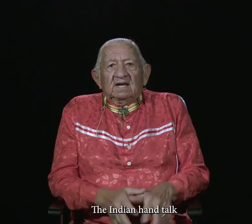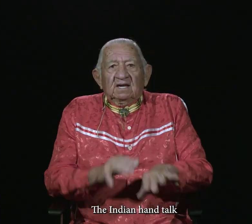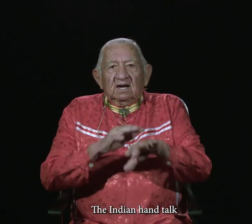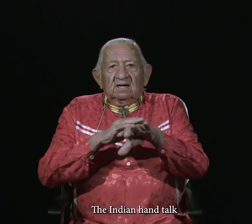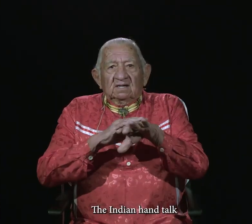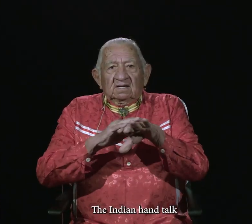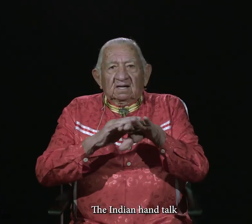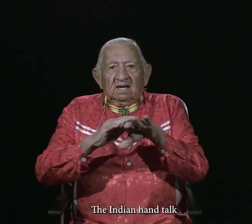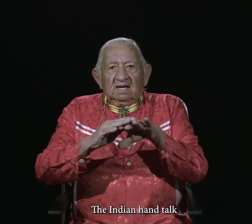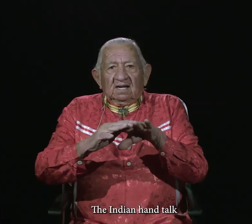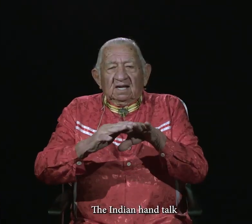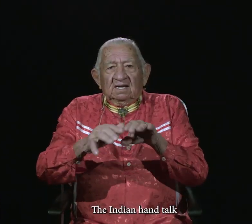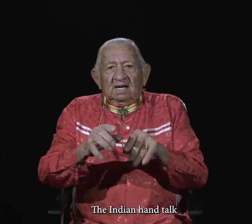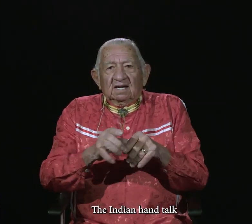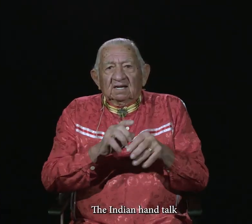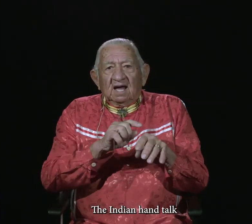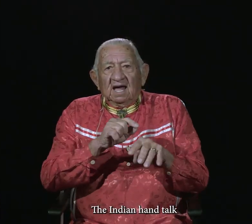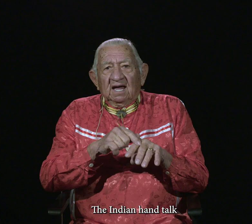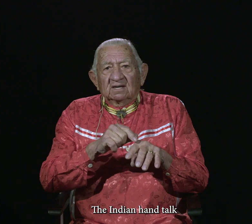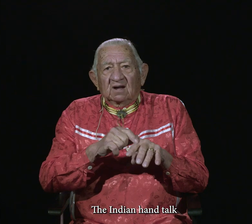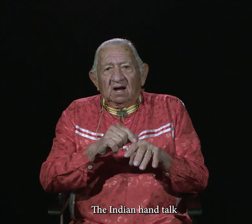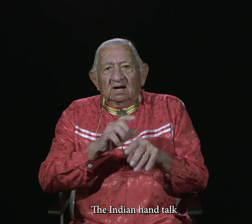The Indian hand talk